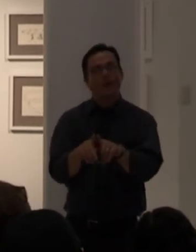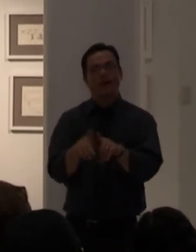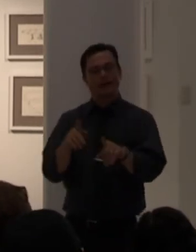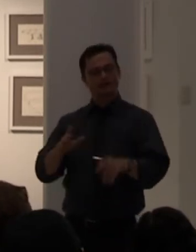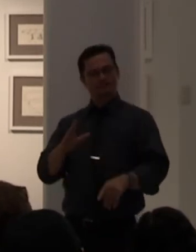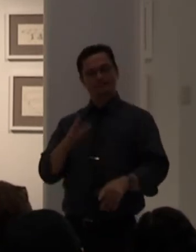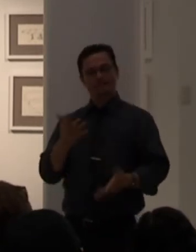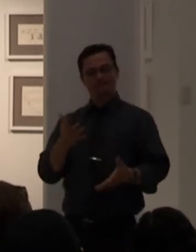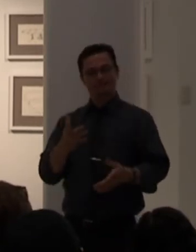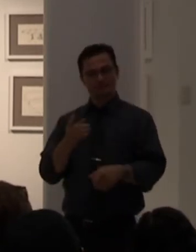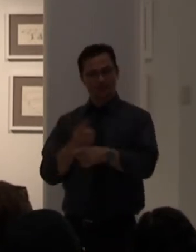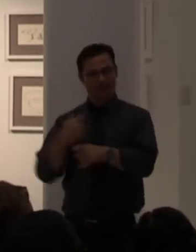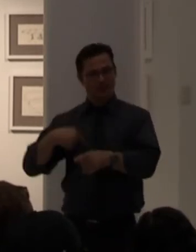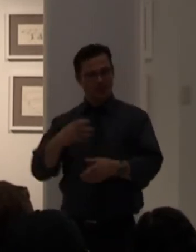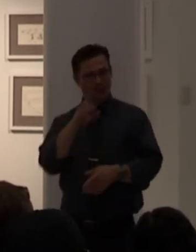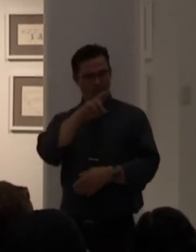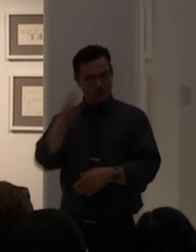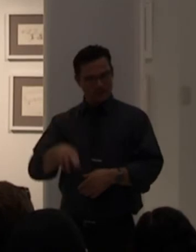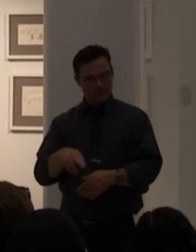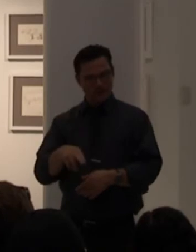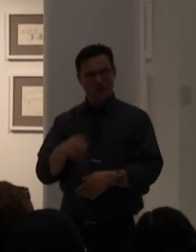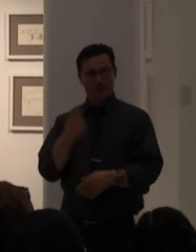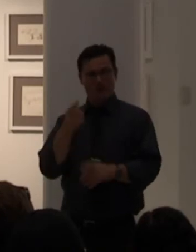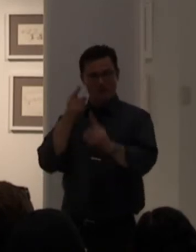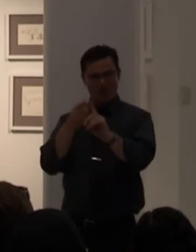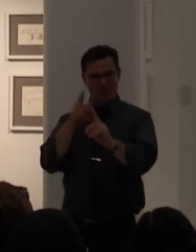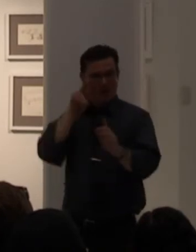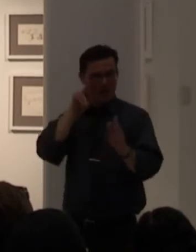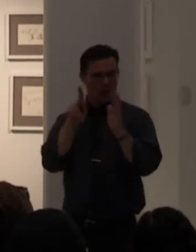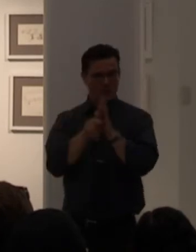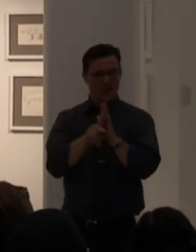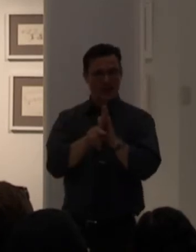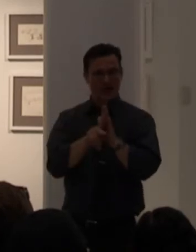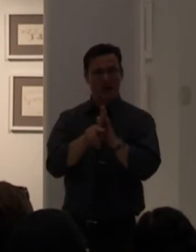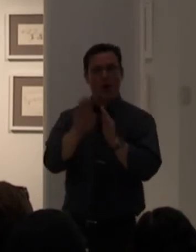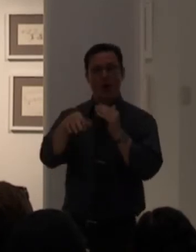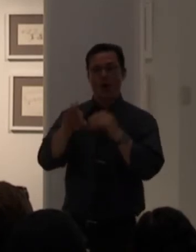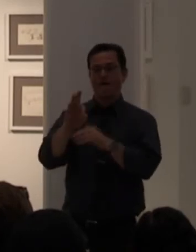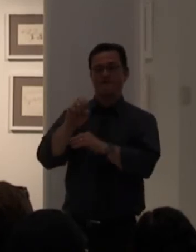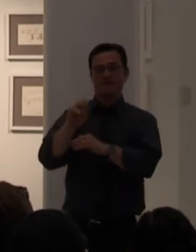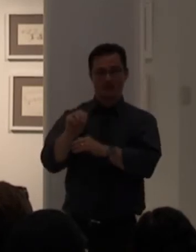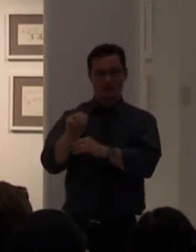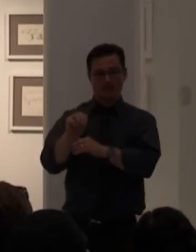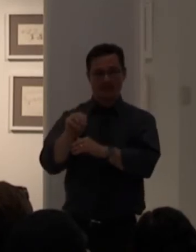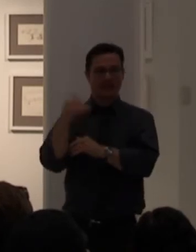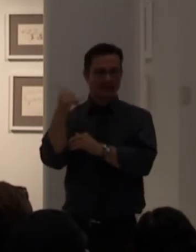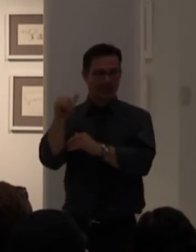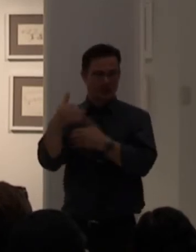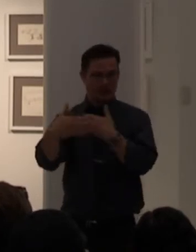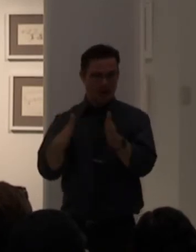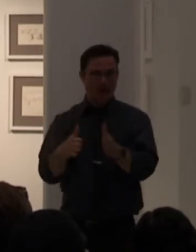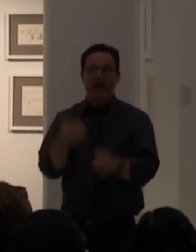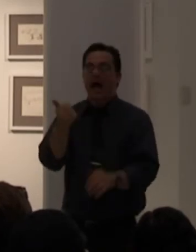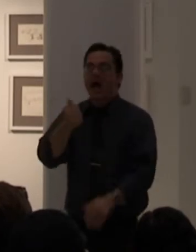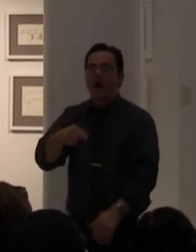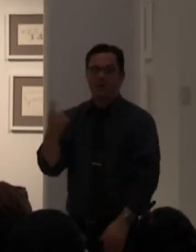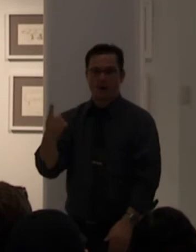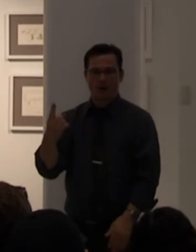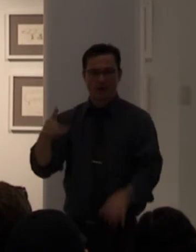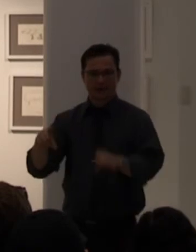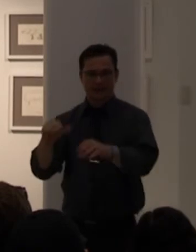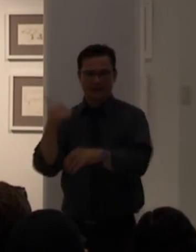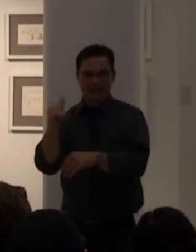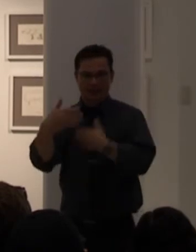Rochester because at one point, Kodak did all their film in a yellow box. Anybody who did anything in a